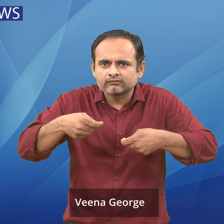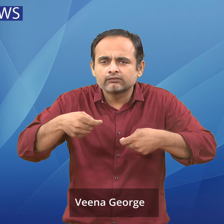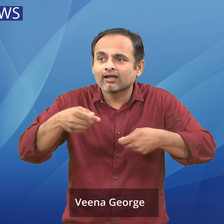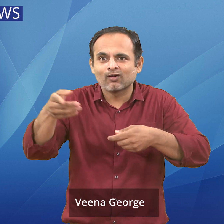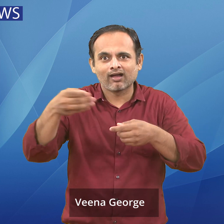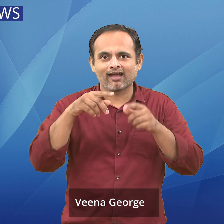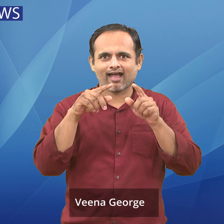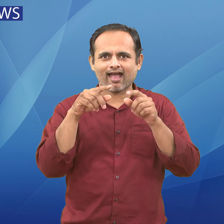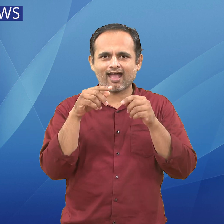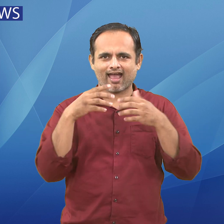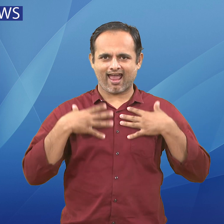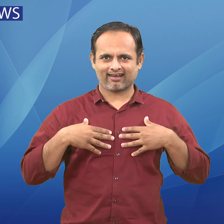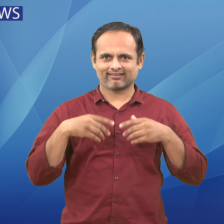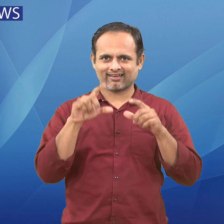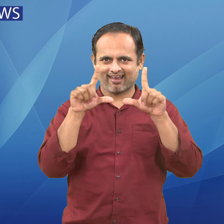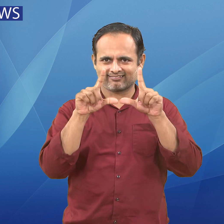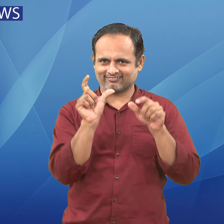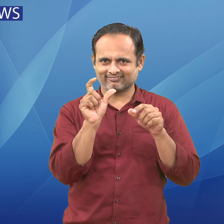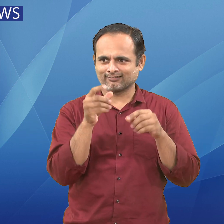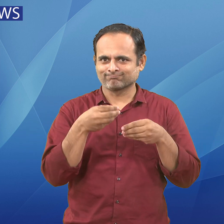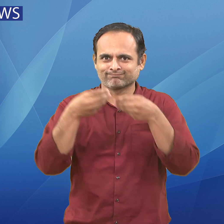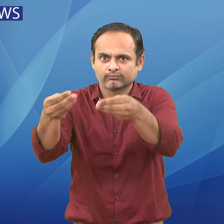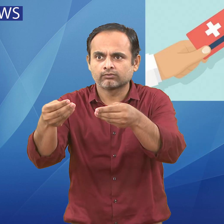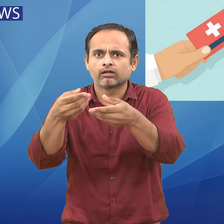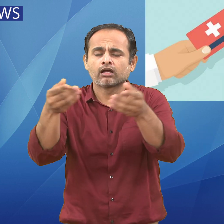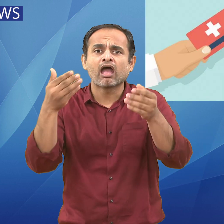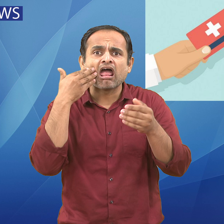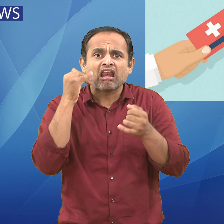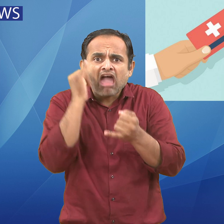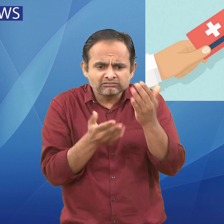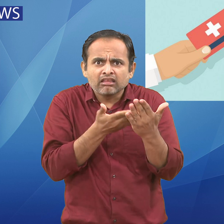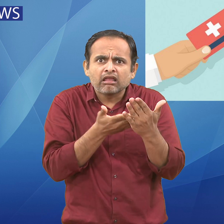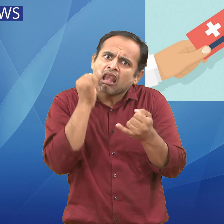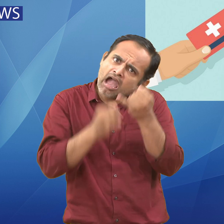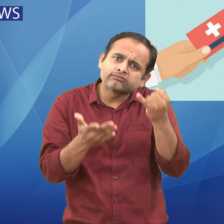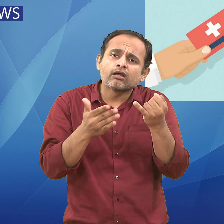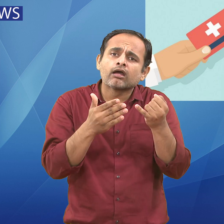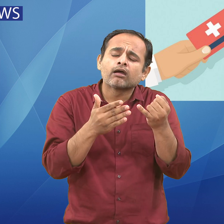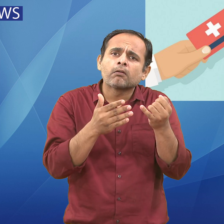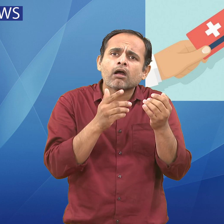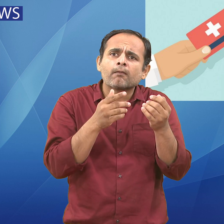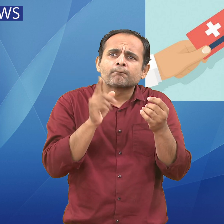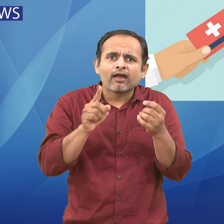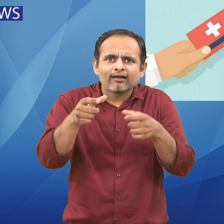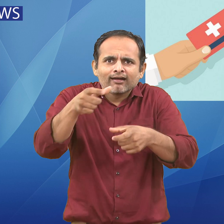into effect from April 1st, according to the Health Minister, Veena George. The last date for the same had been extended